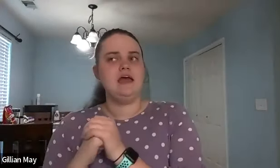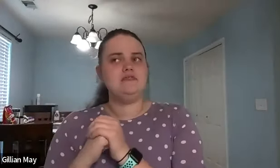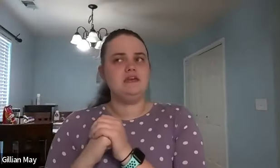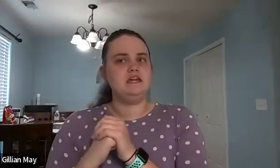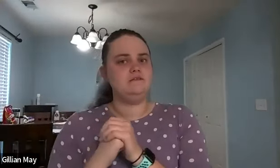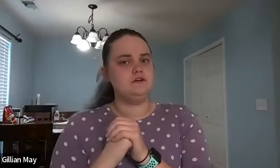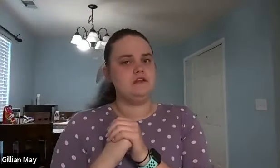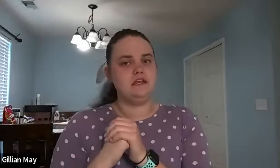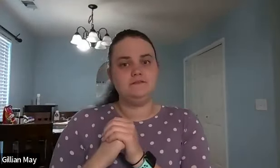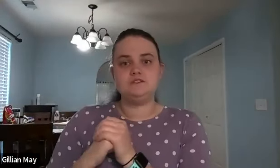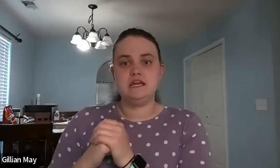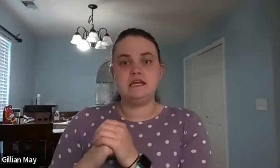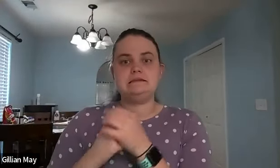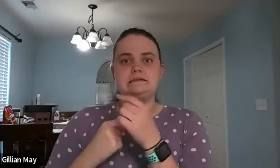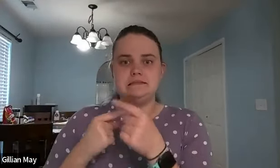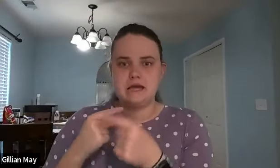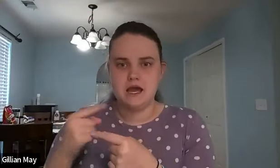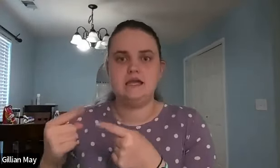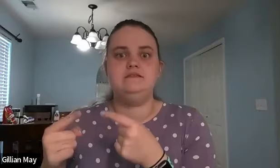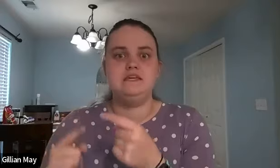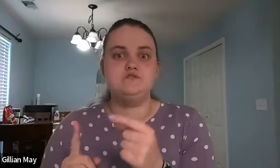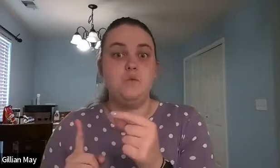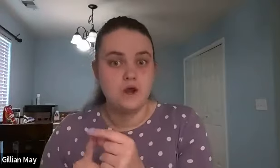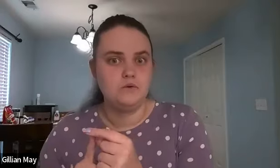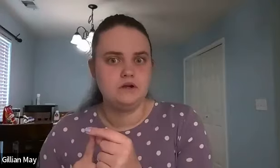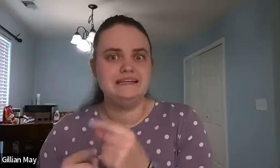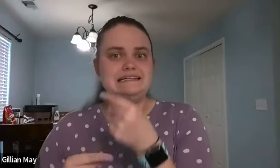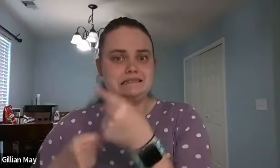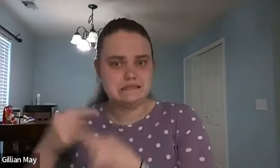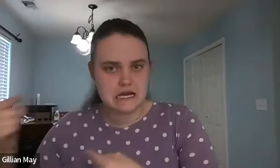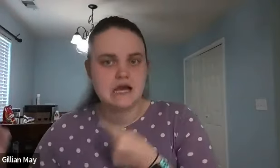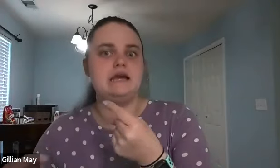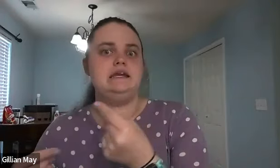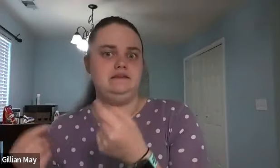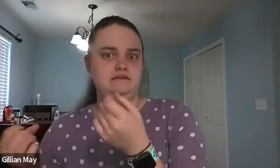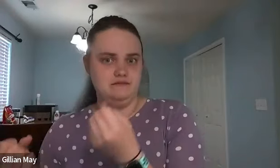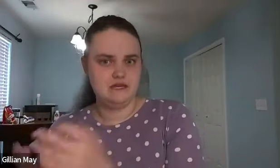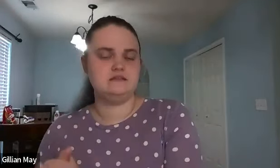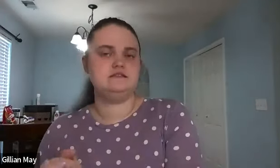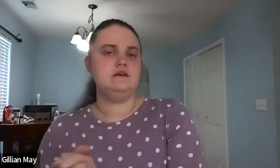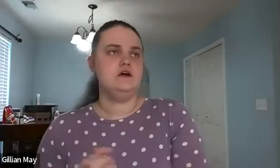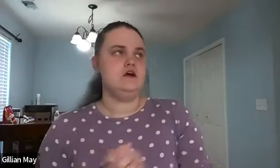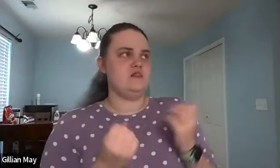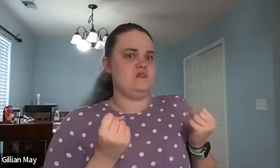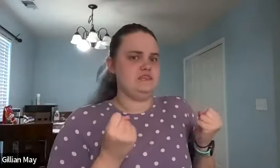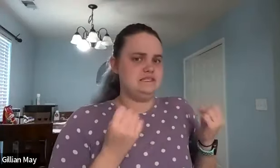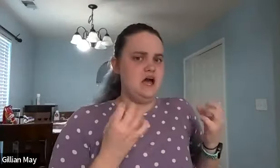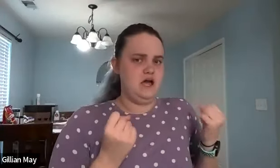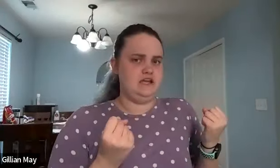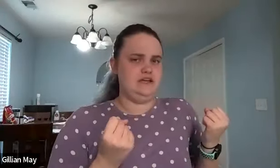And then if you're saying sign this one word, like sign this. Sign